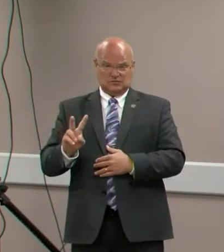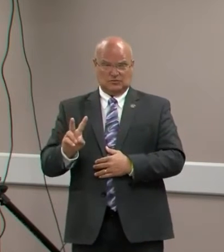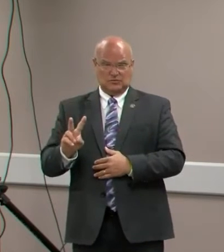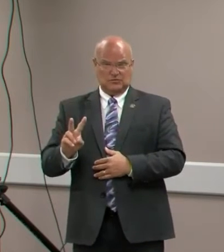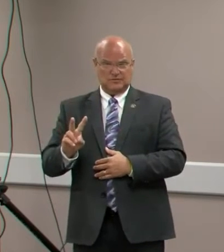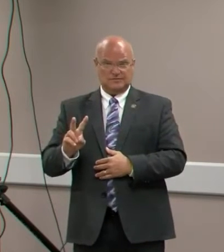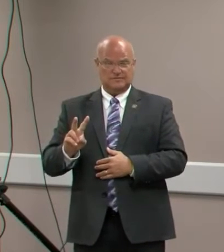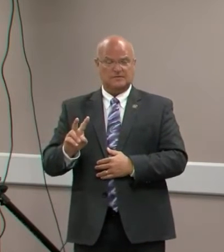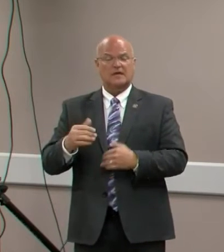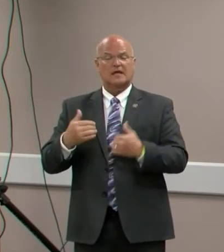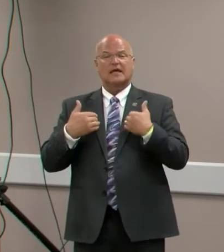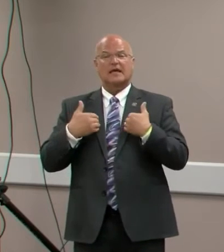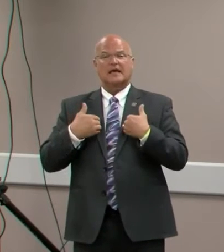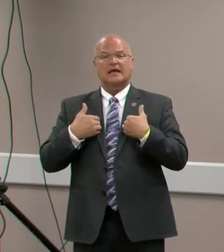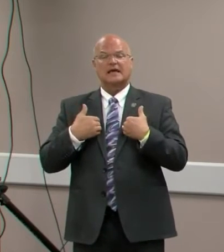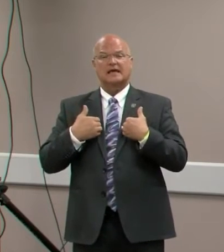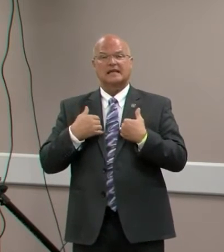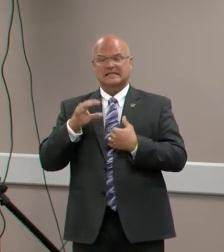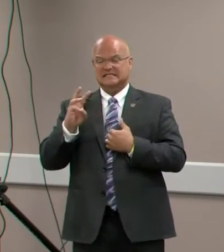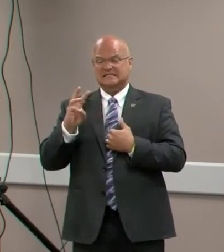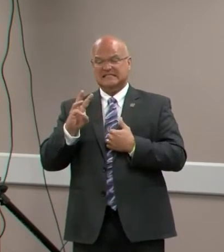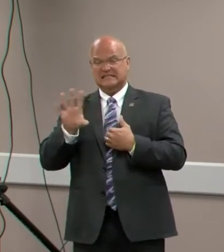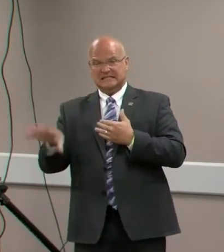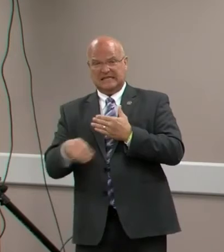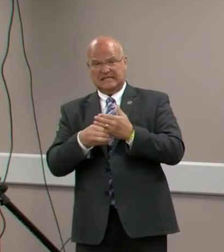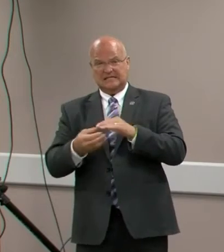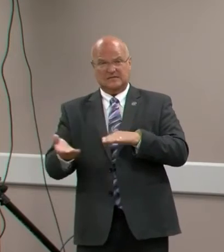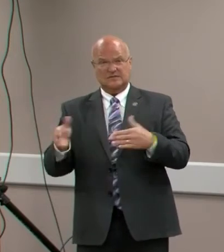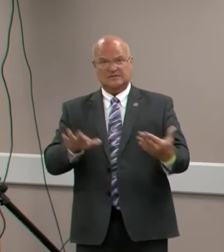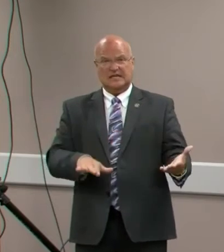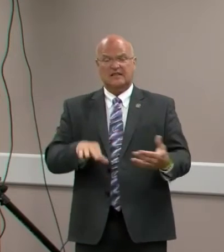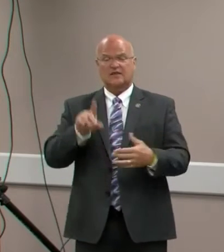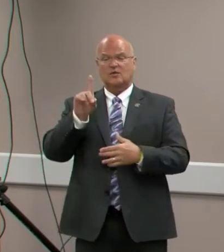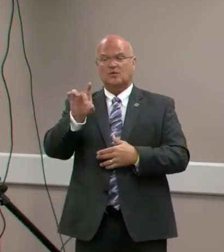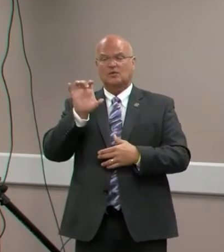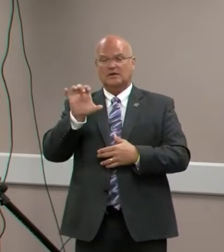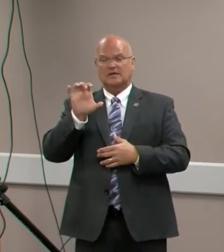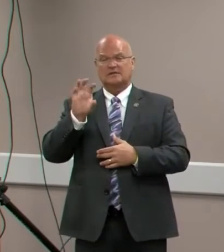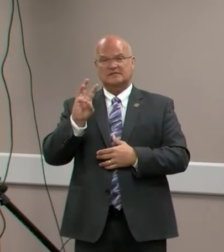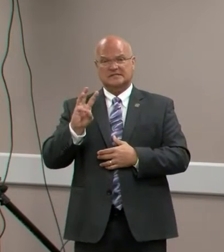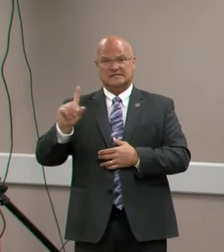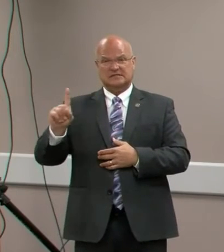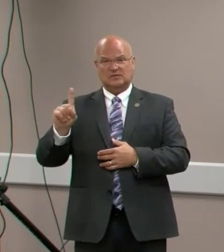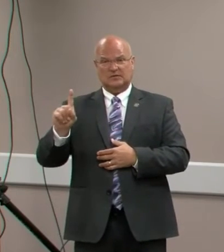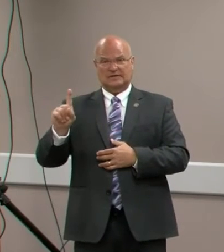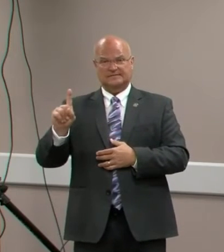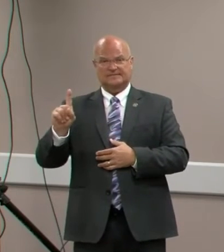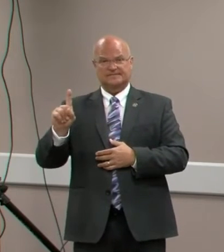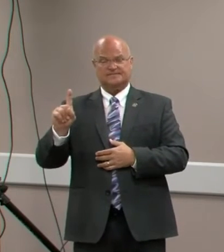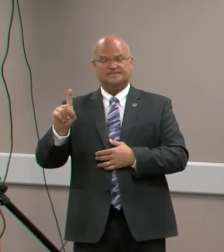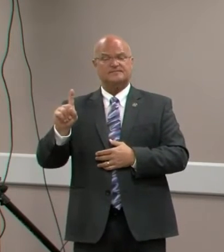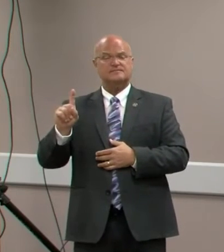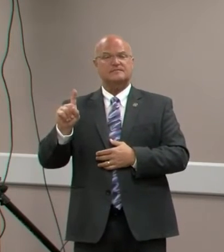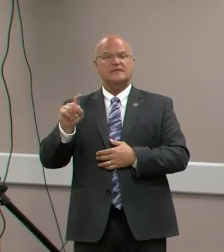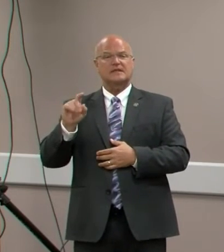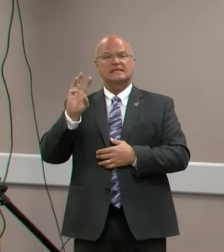yesterday. We have had 6 additional deaths, so we're at 161. And we have